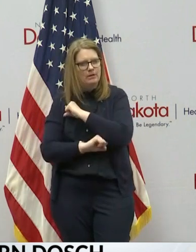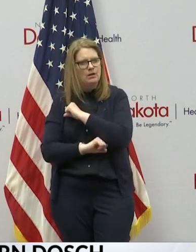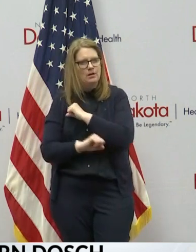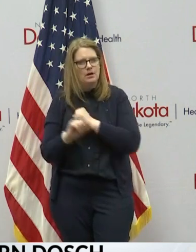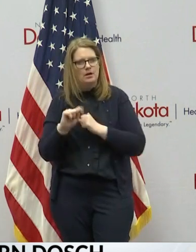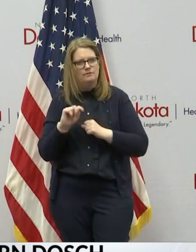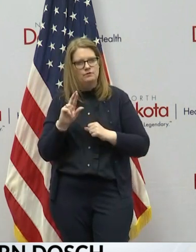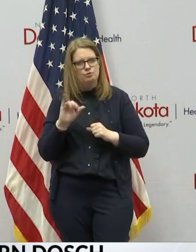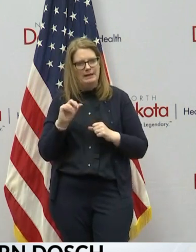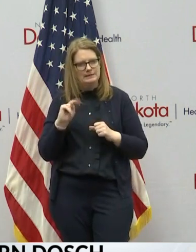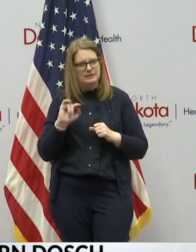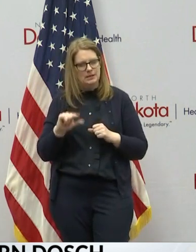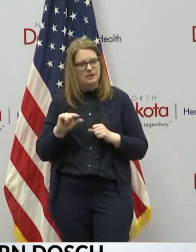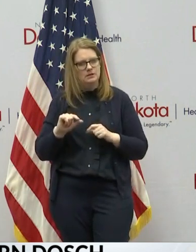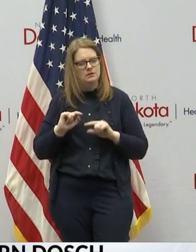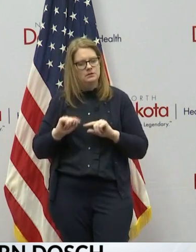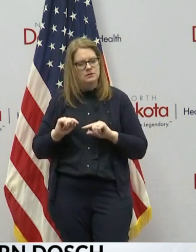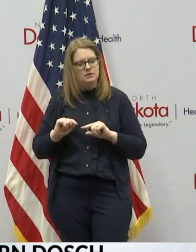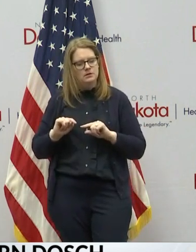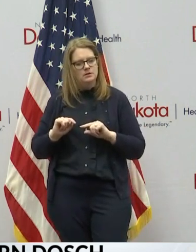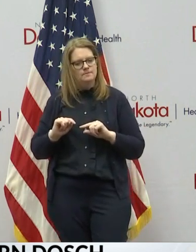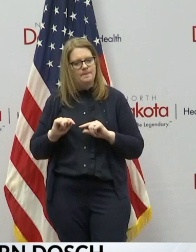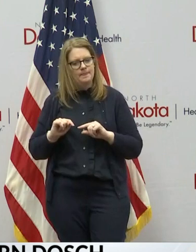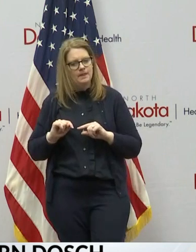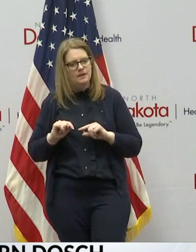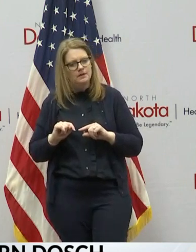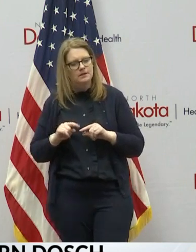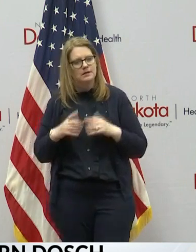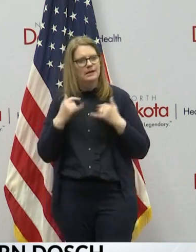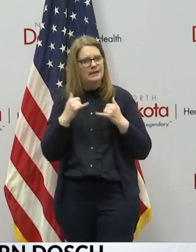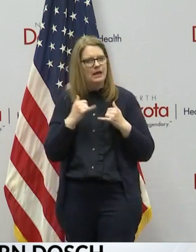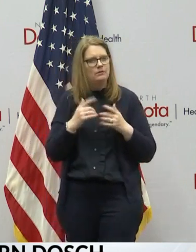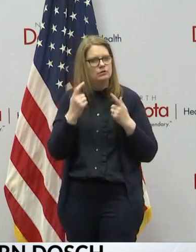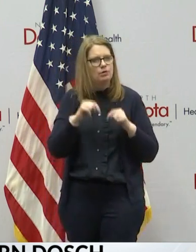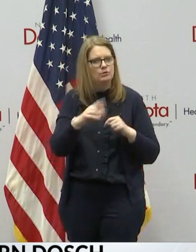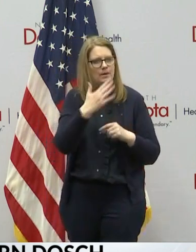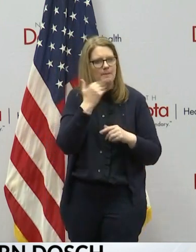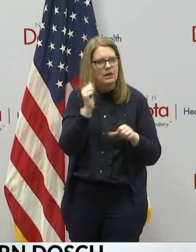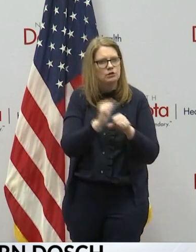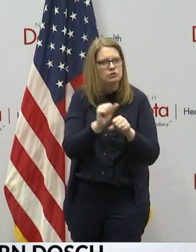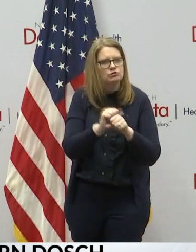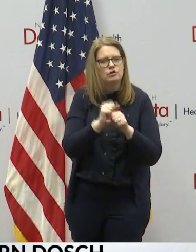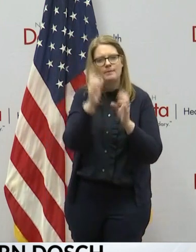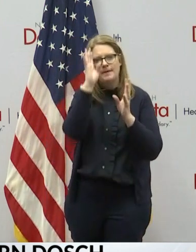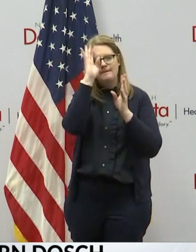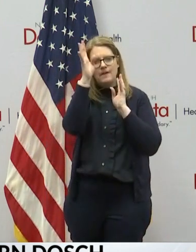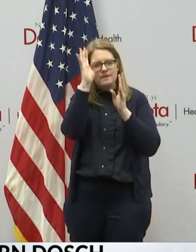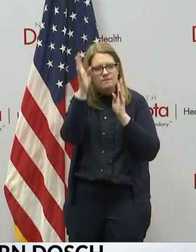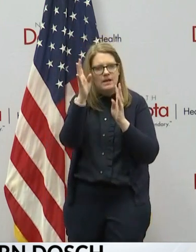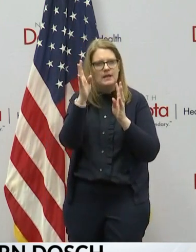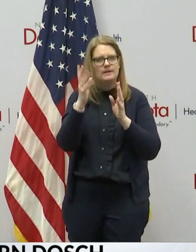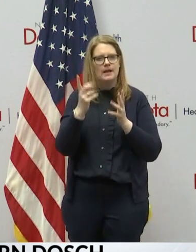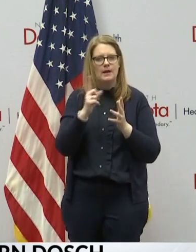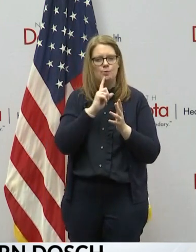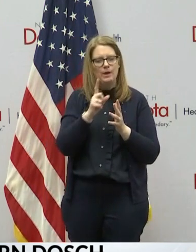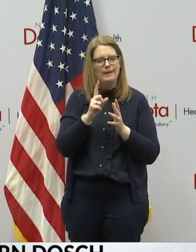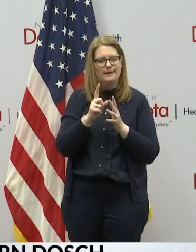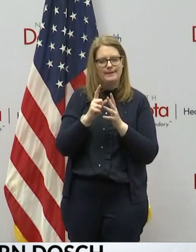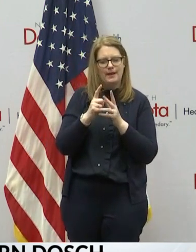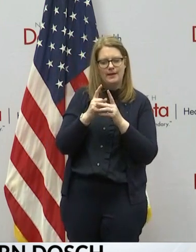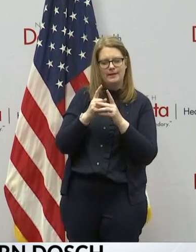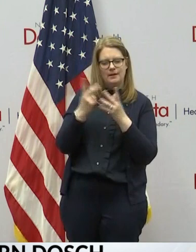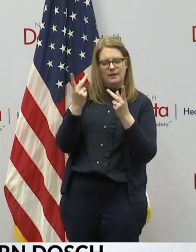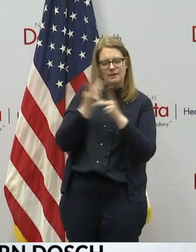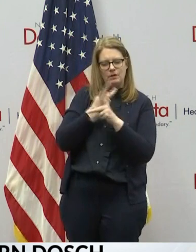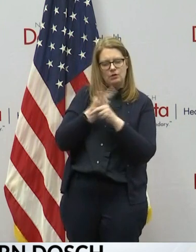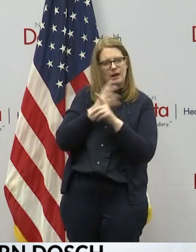tracing. So the next piece is trying to do a better job and to innovate and automate a very important part